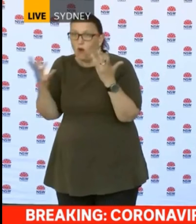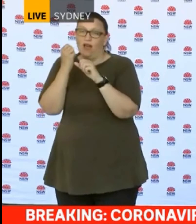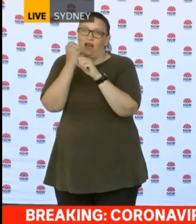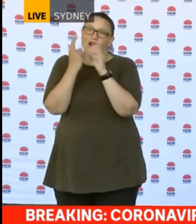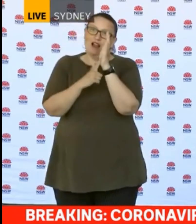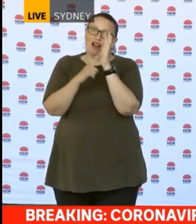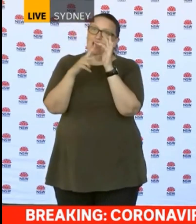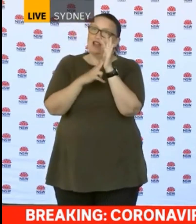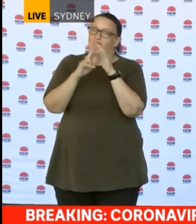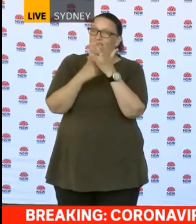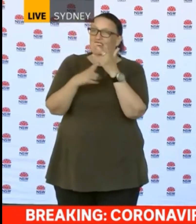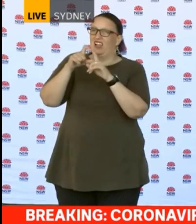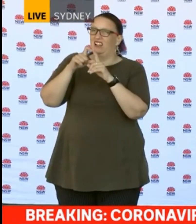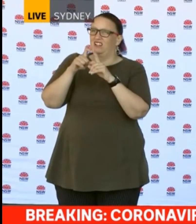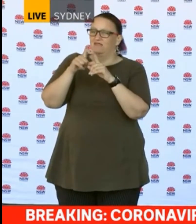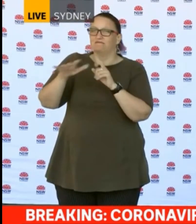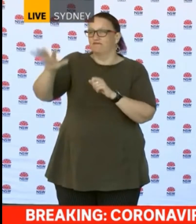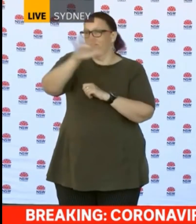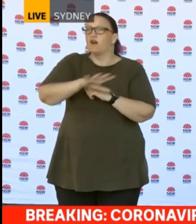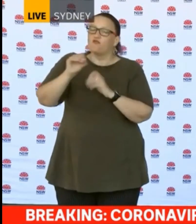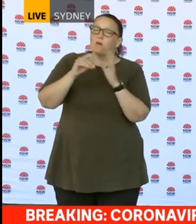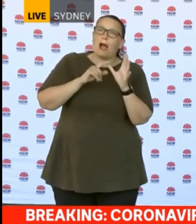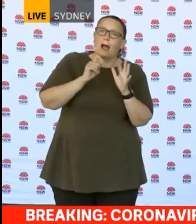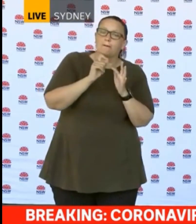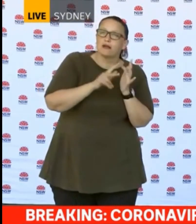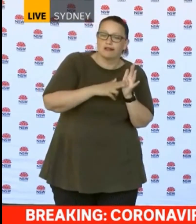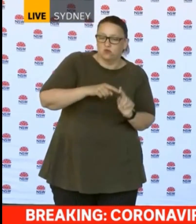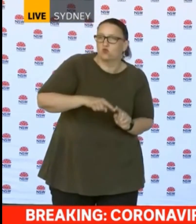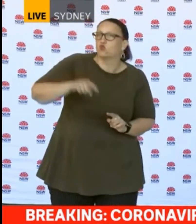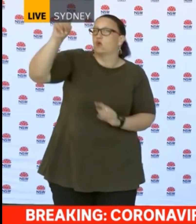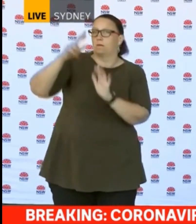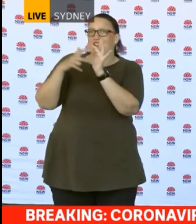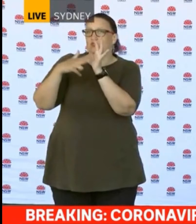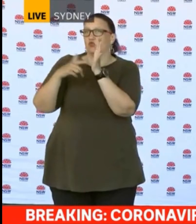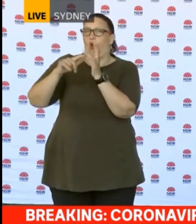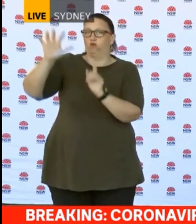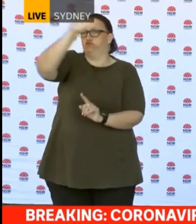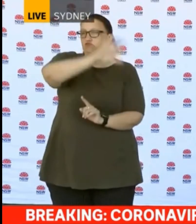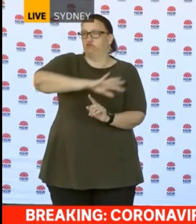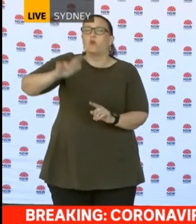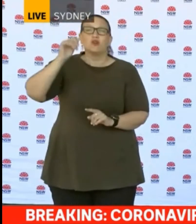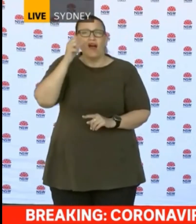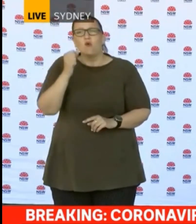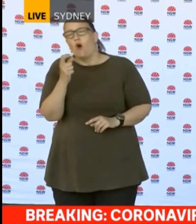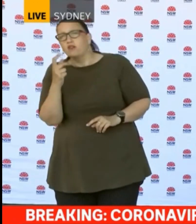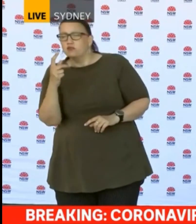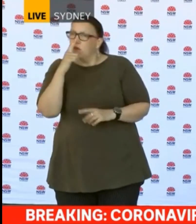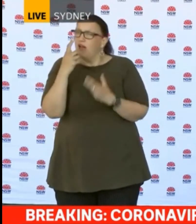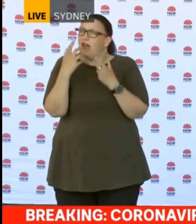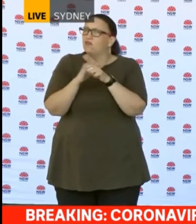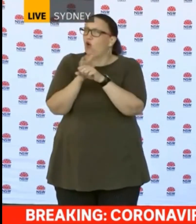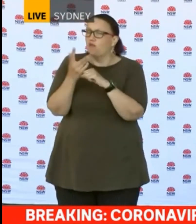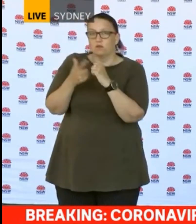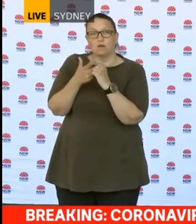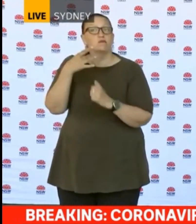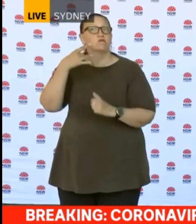is some cases in that catchment, but as a precaution, we really are again urging the population to come out in those